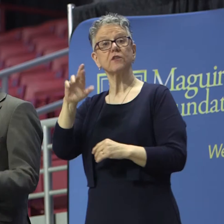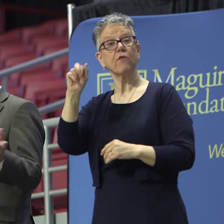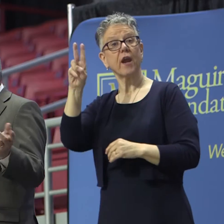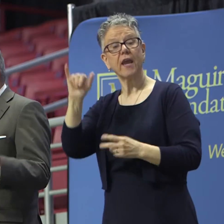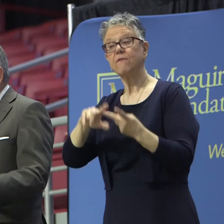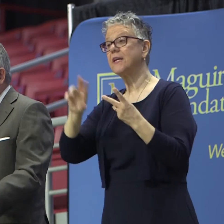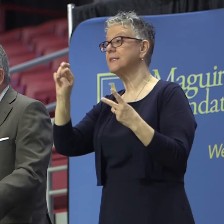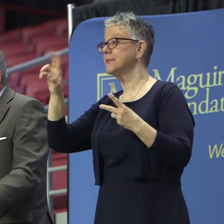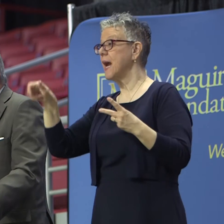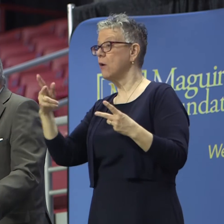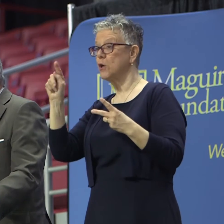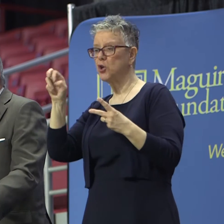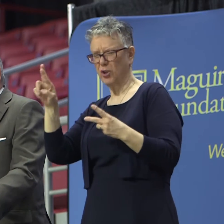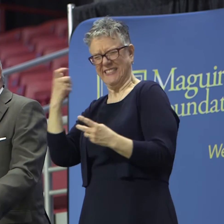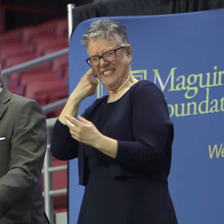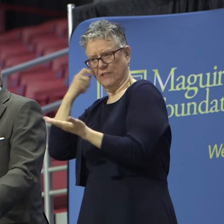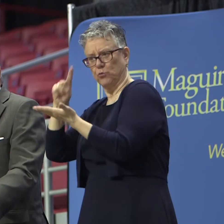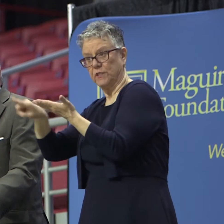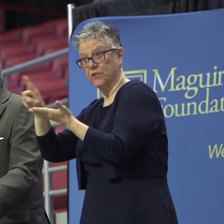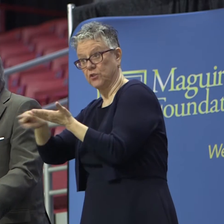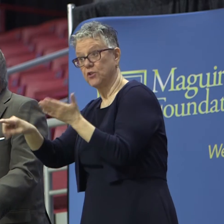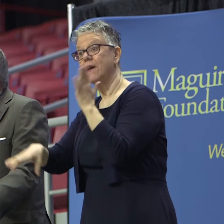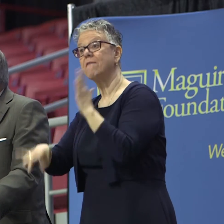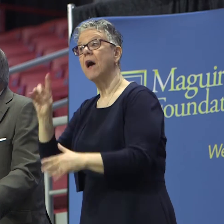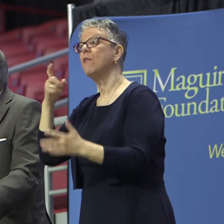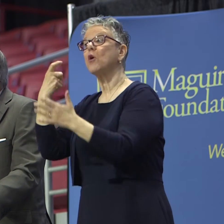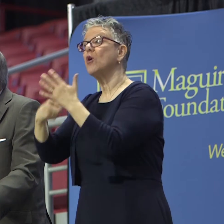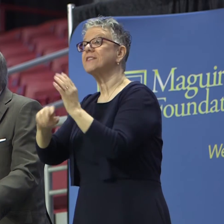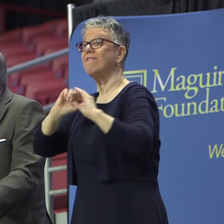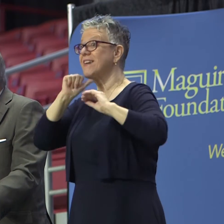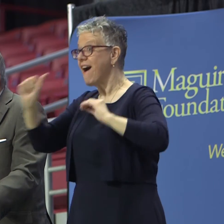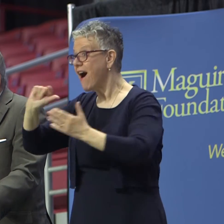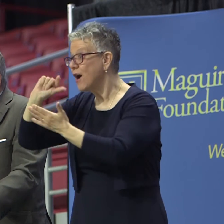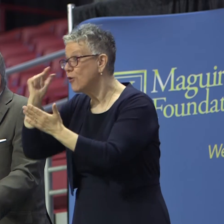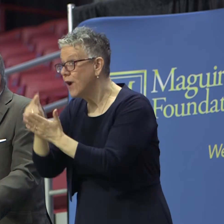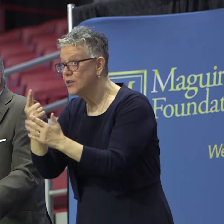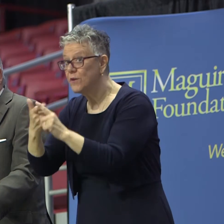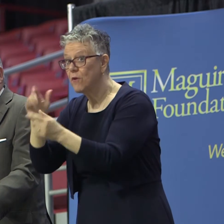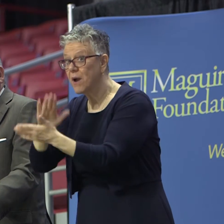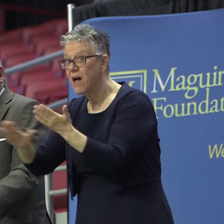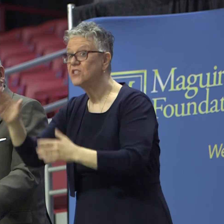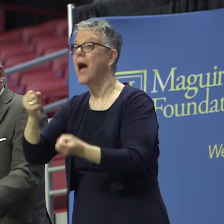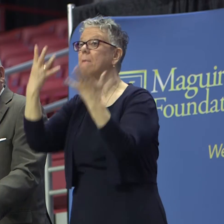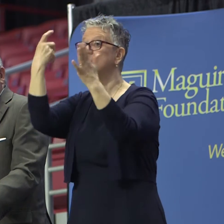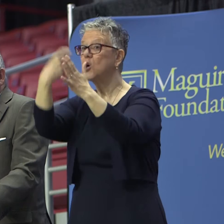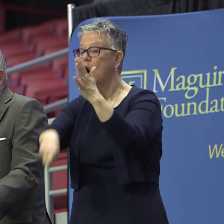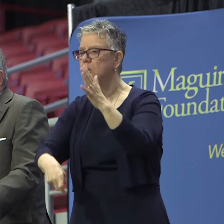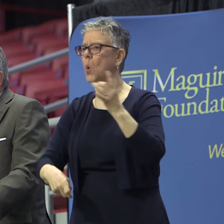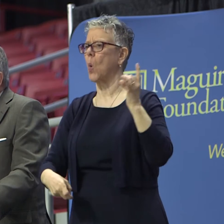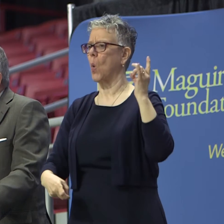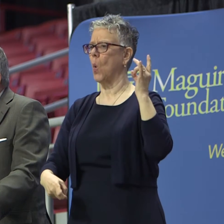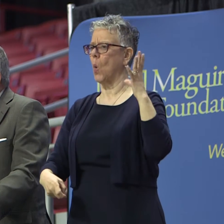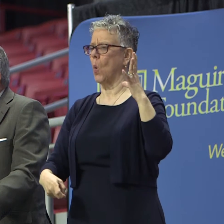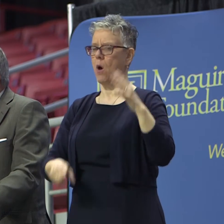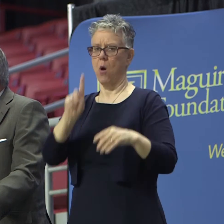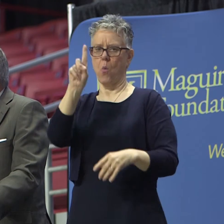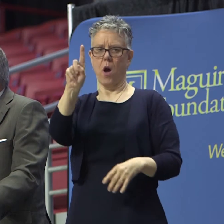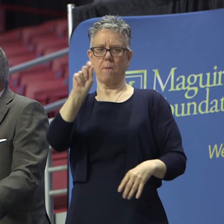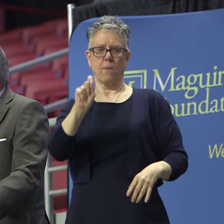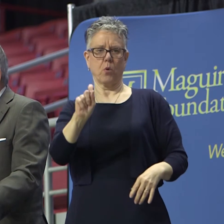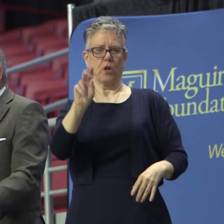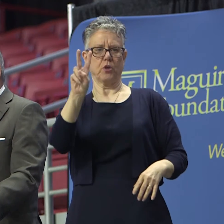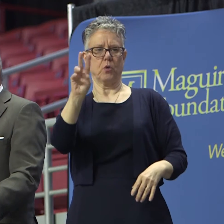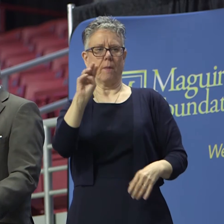Turner, in a recent study, found that the cost of not graduating from college, today is